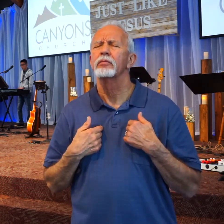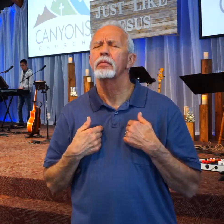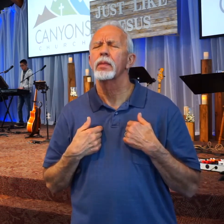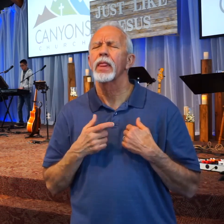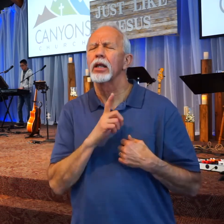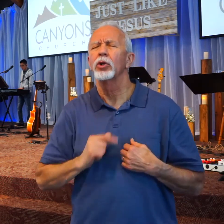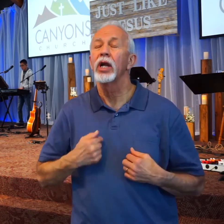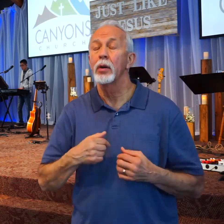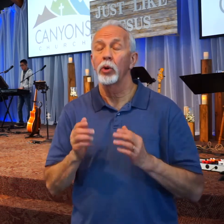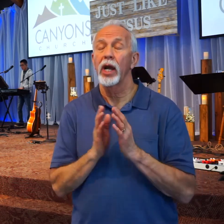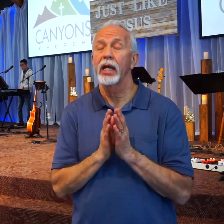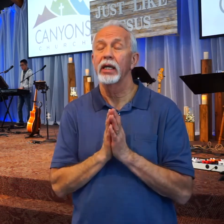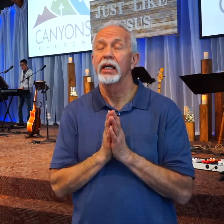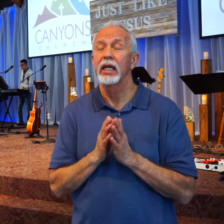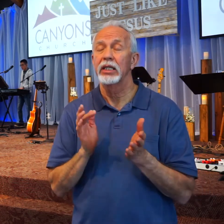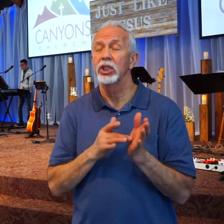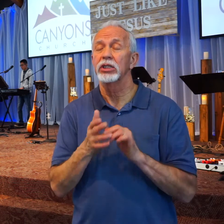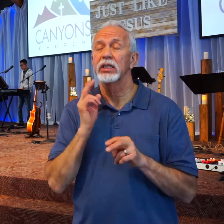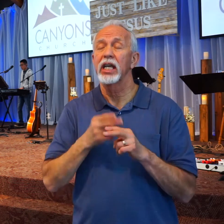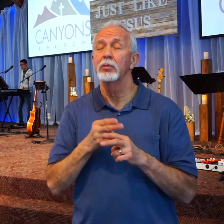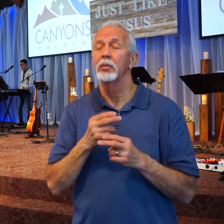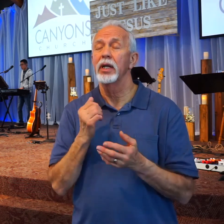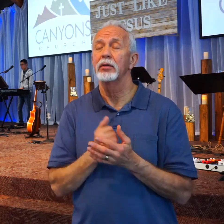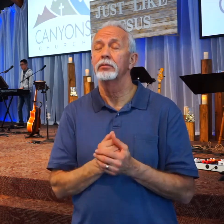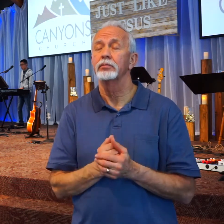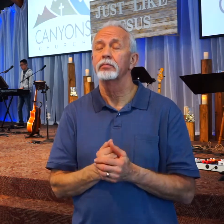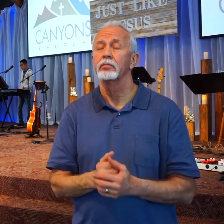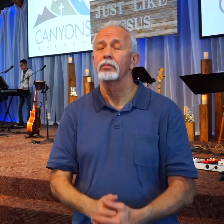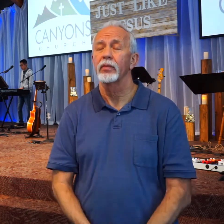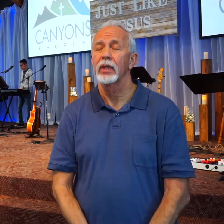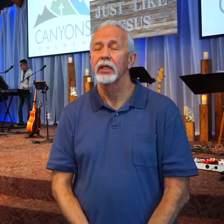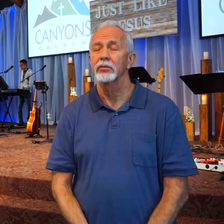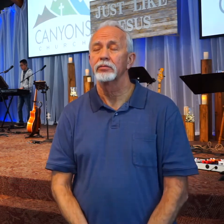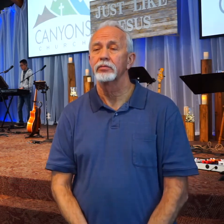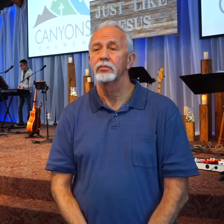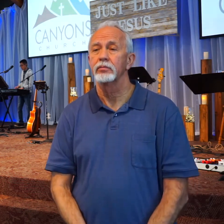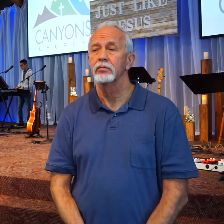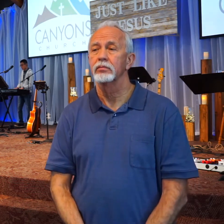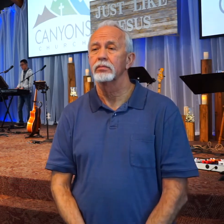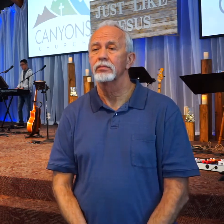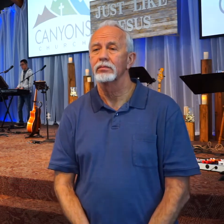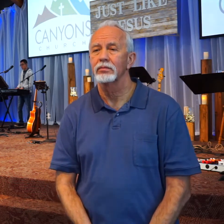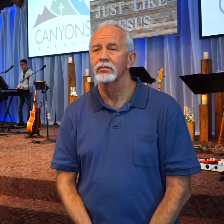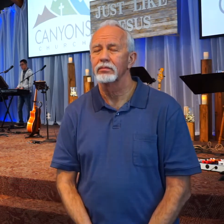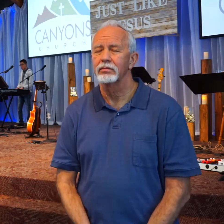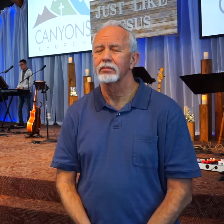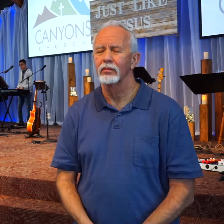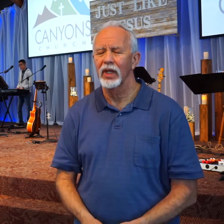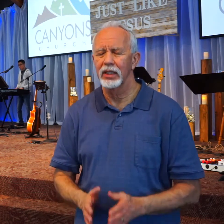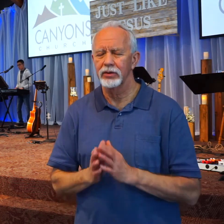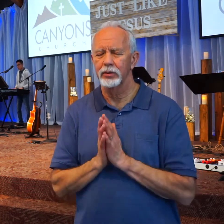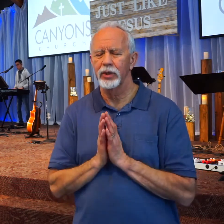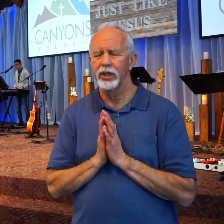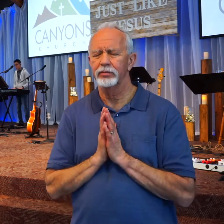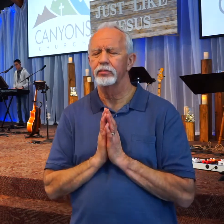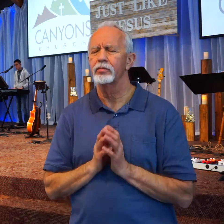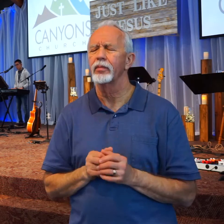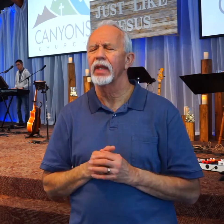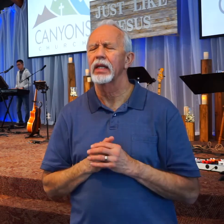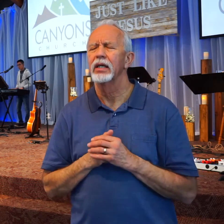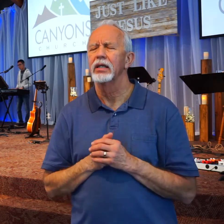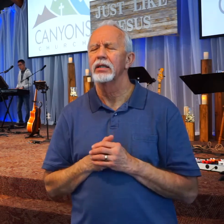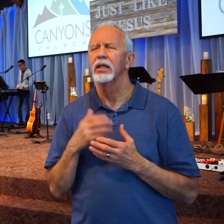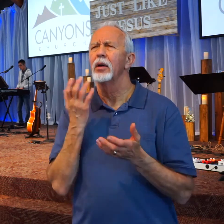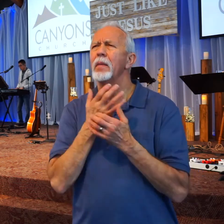Lord, I pray in Jesus' name. Amen. Heads bowed, eyes closed.